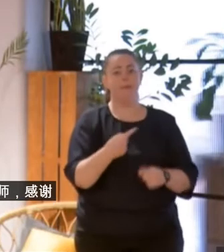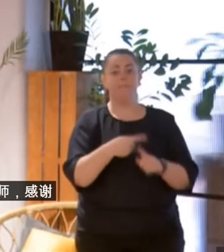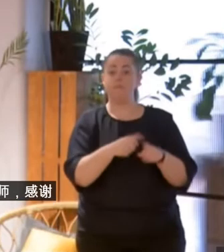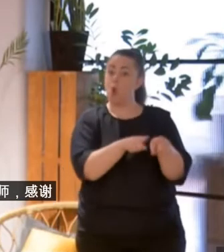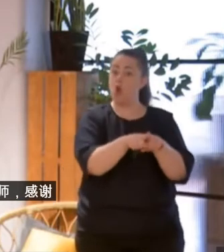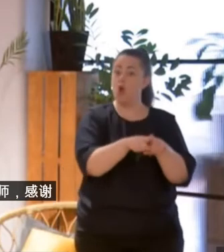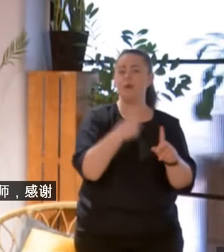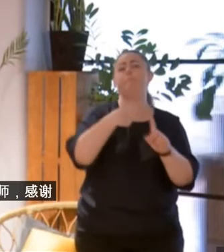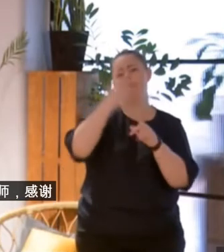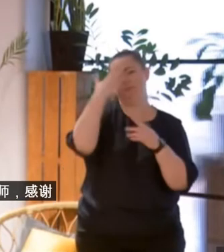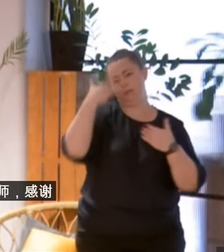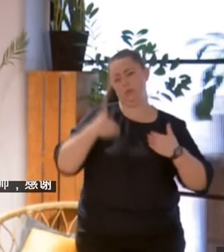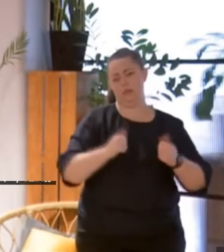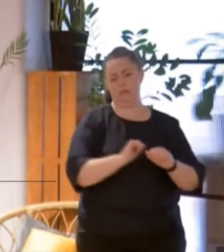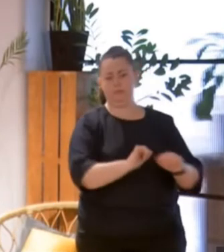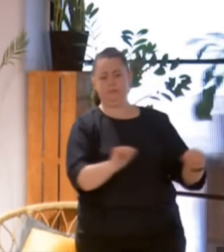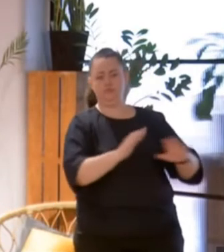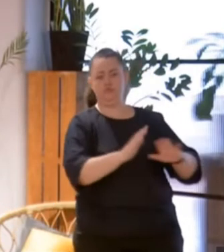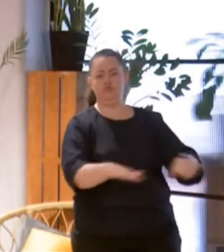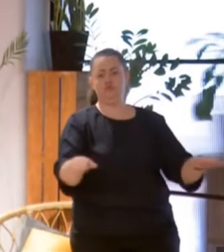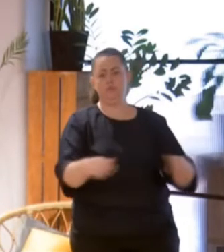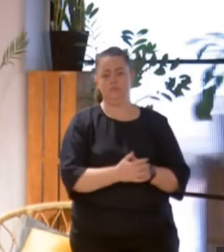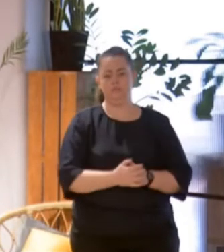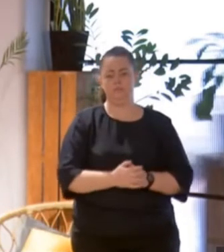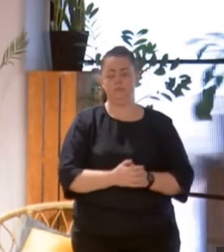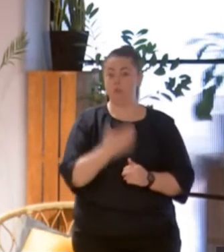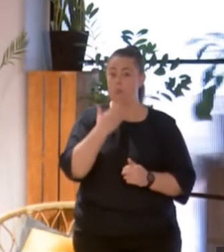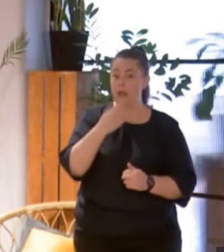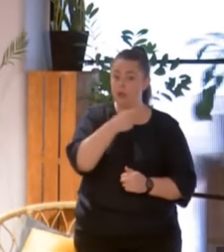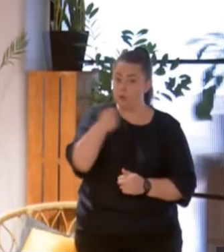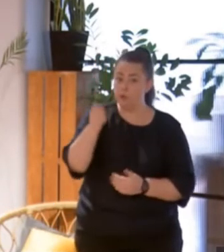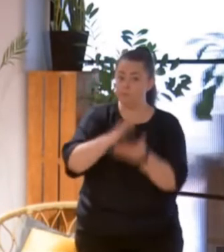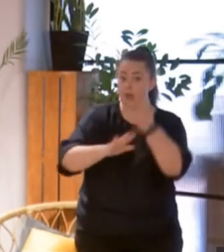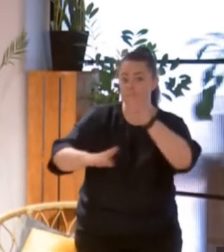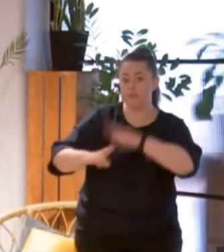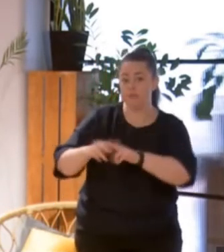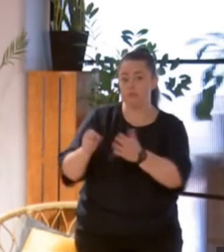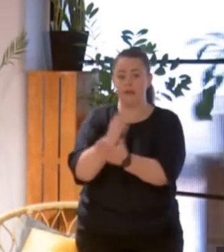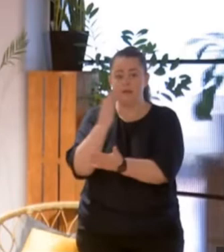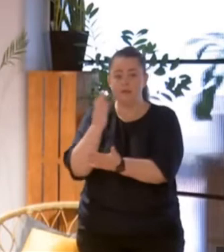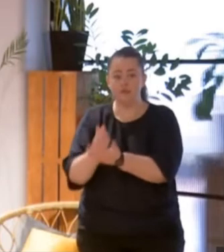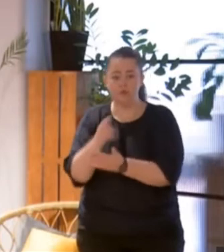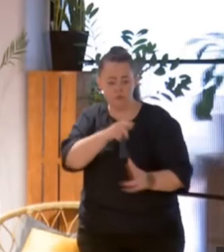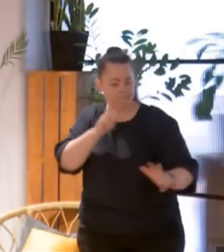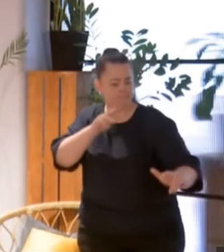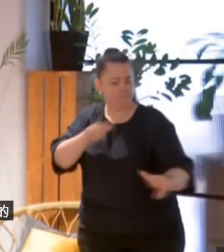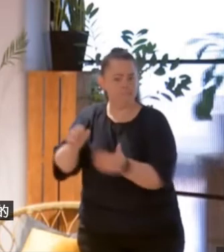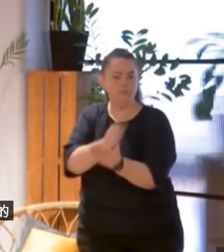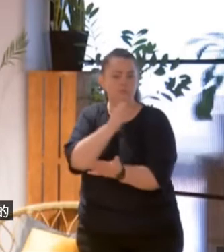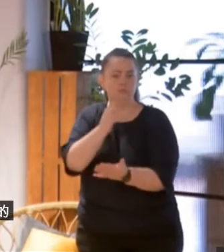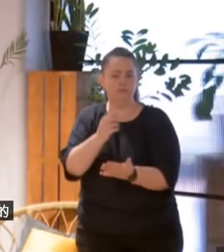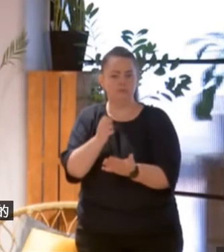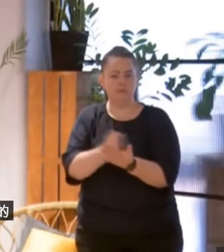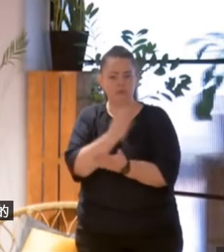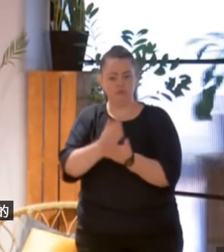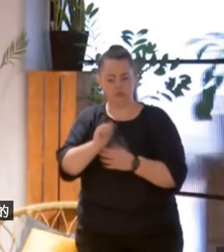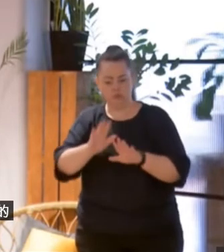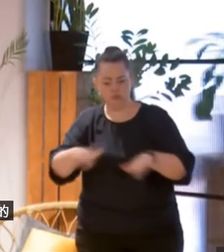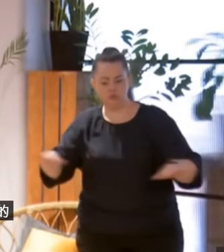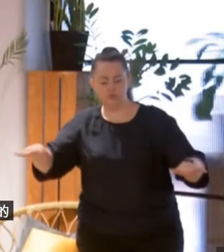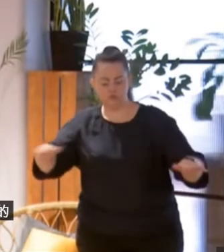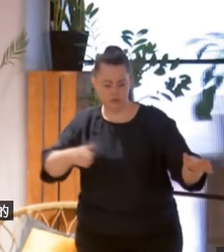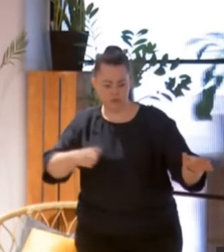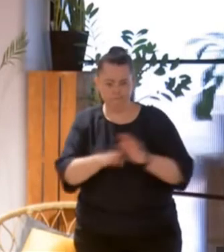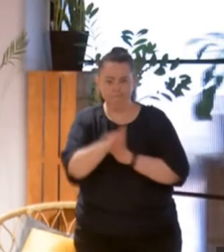the state for the work they've done in ensuring that it's been as smooth sailing as possible. I accept that it won't necessarily all be